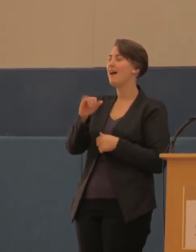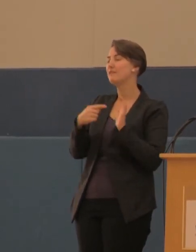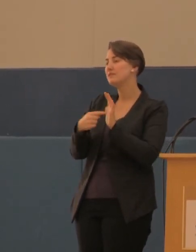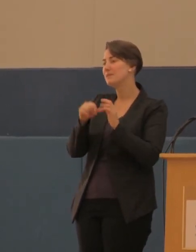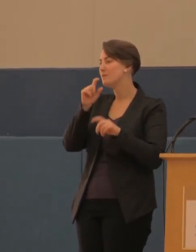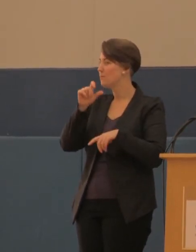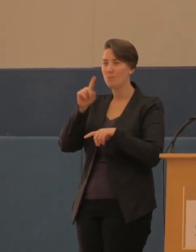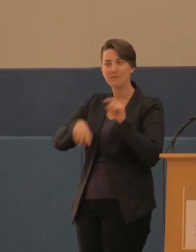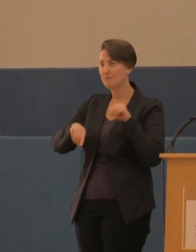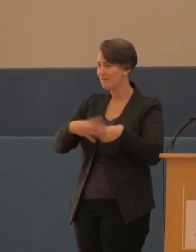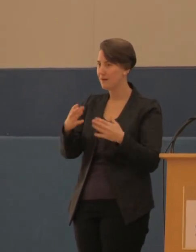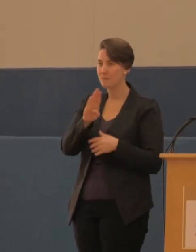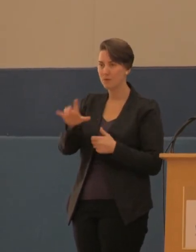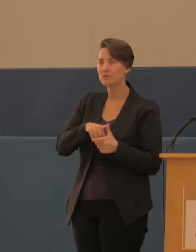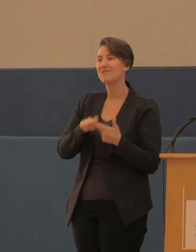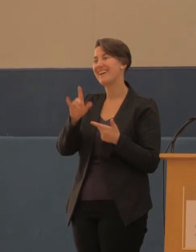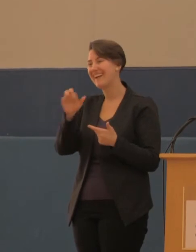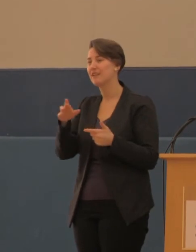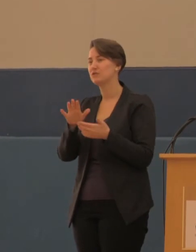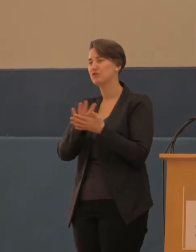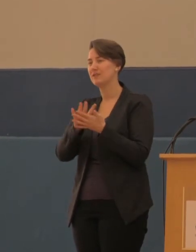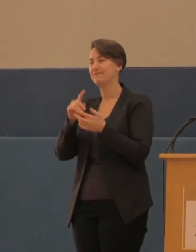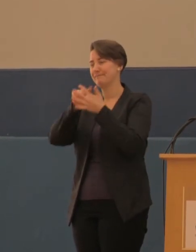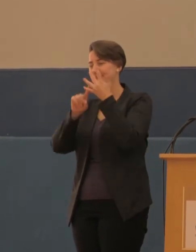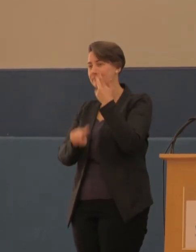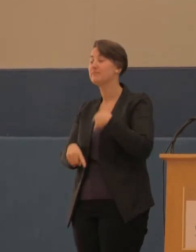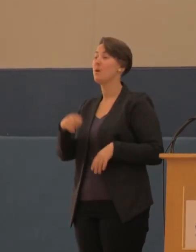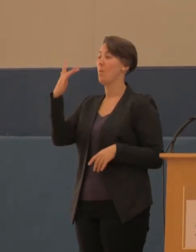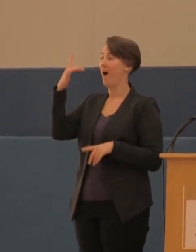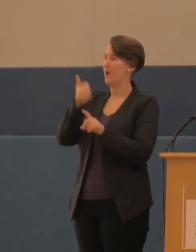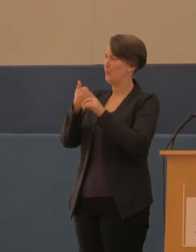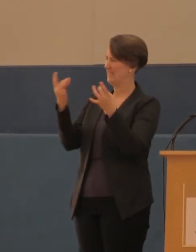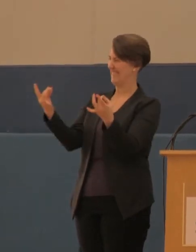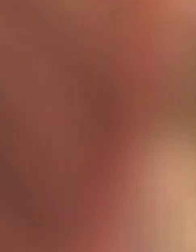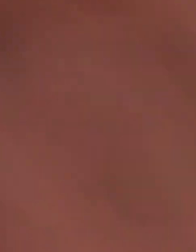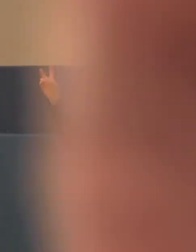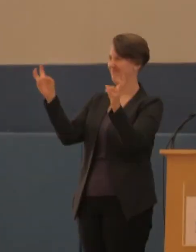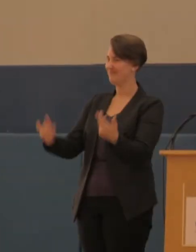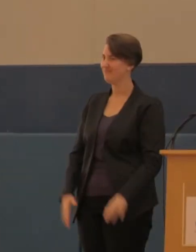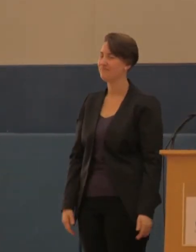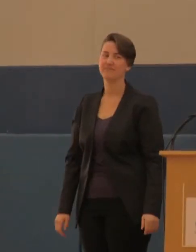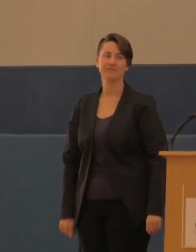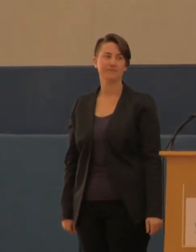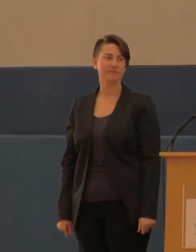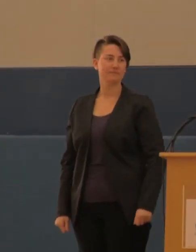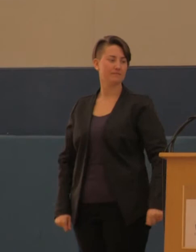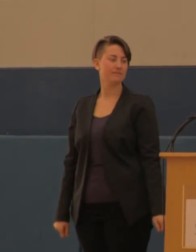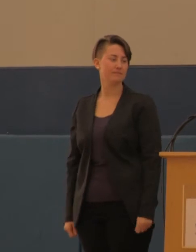and HIV services, and cancer screenings, because it's so controversial.